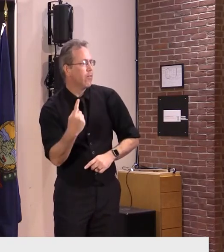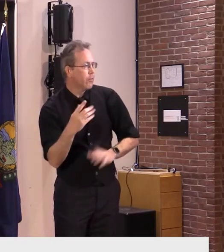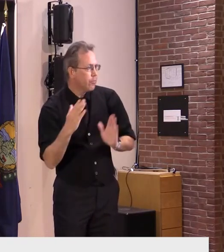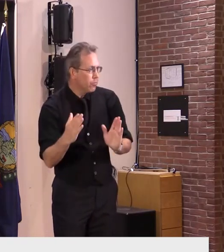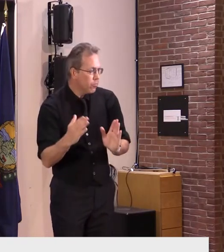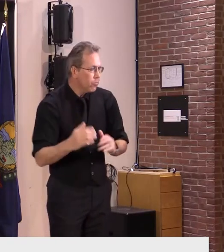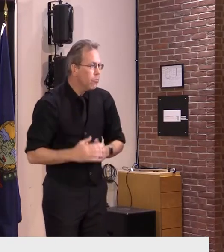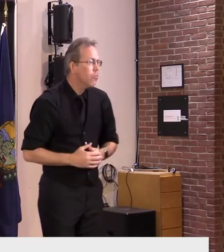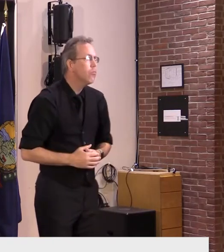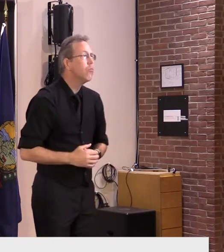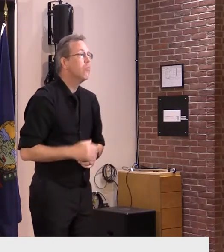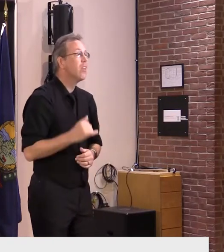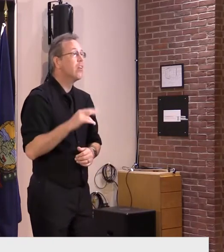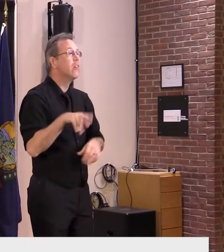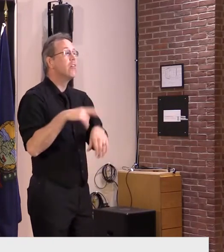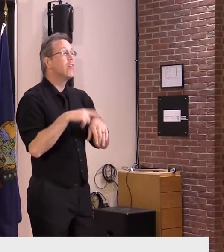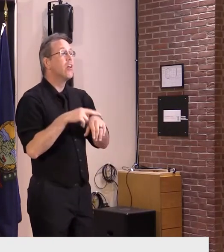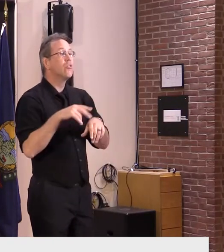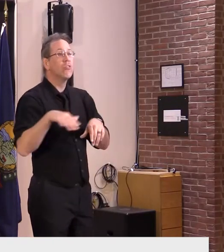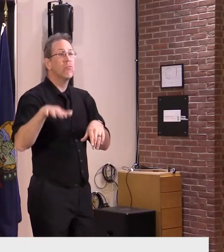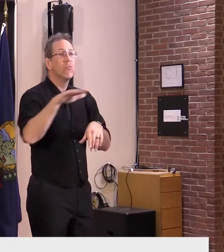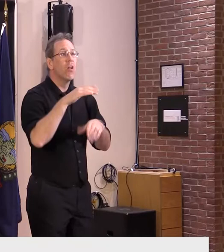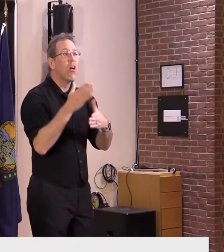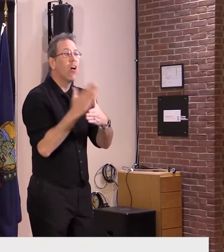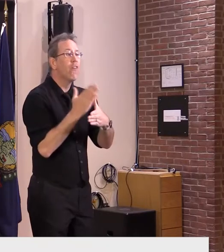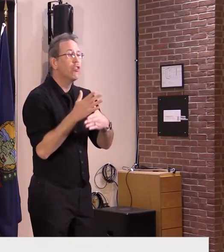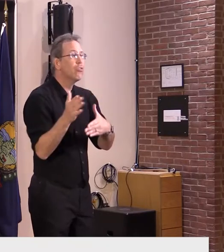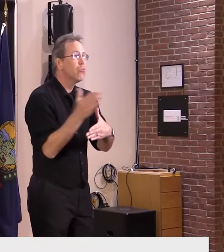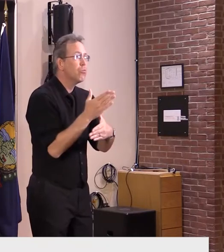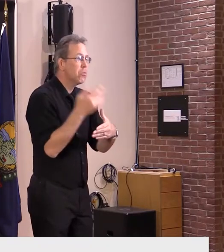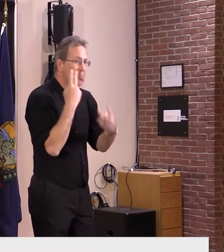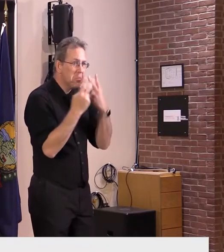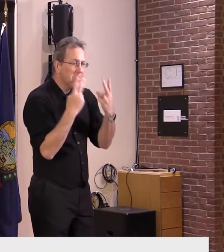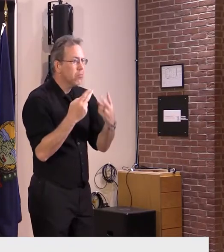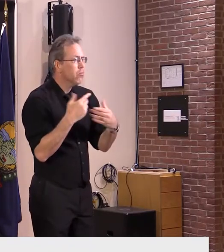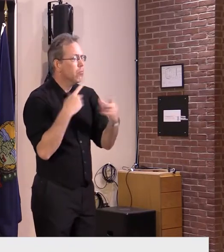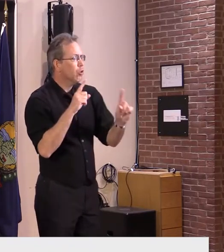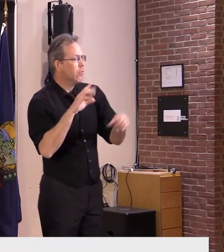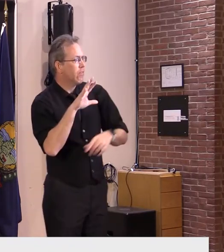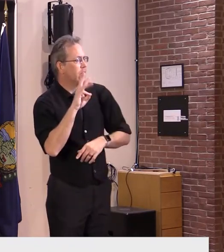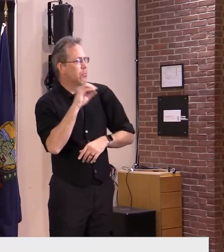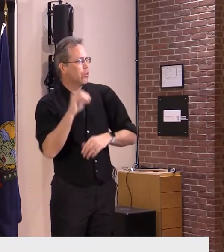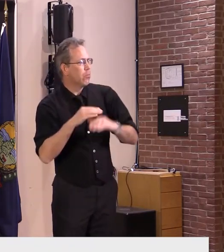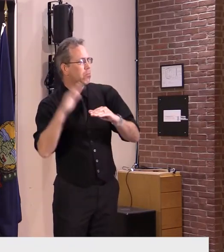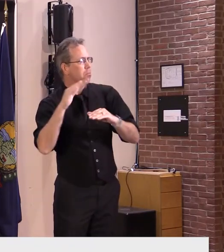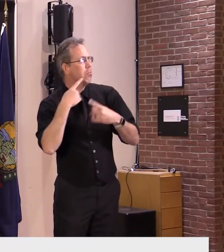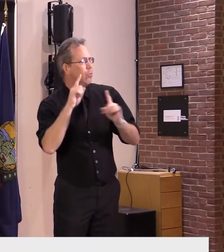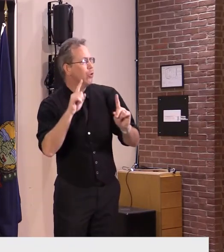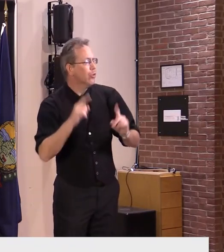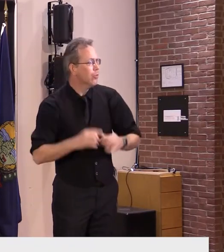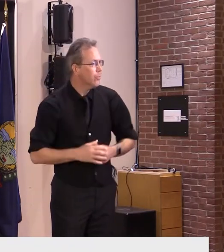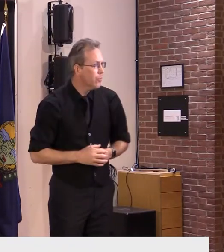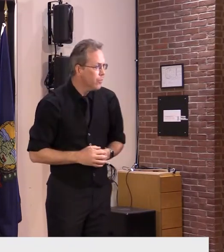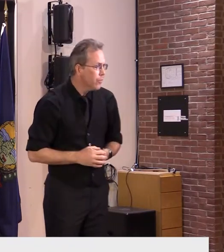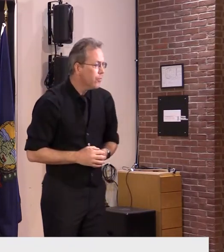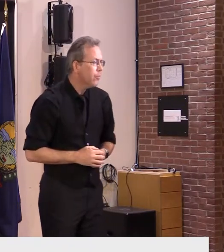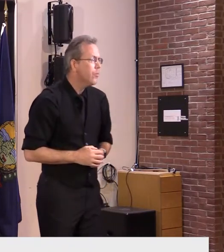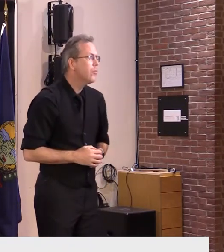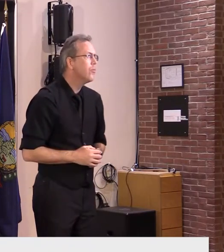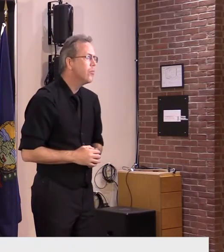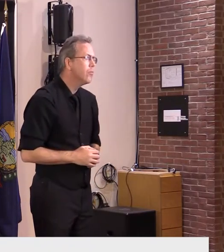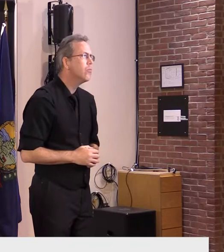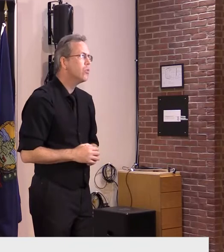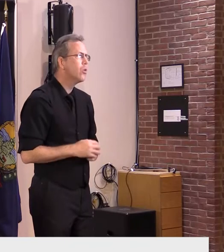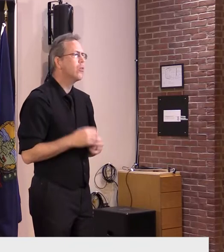the country. Still room to move, obviously. So I'm much more concerned with getting the